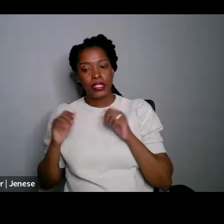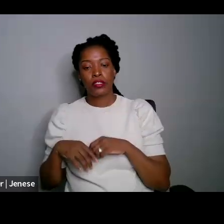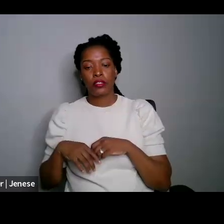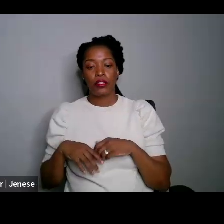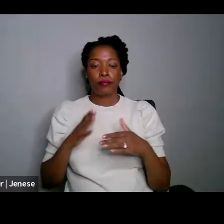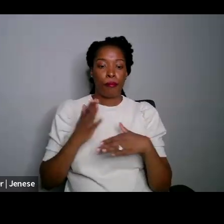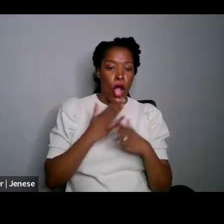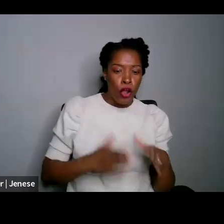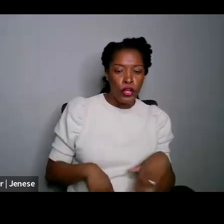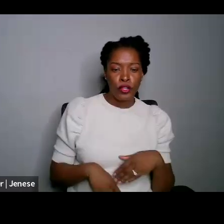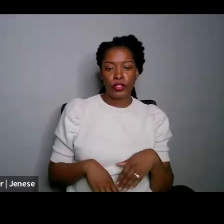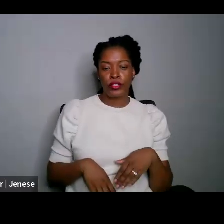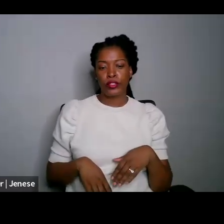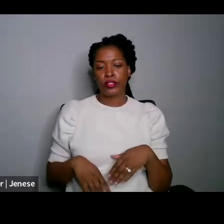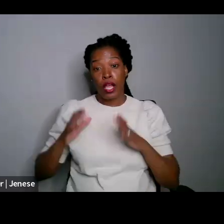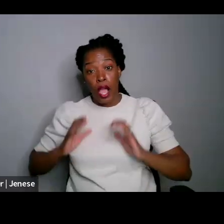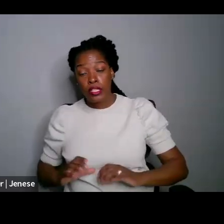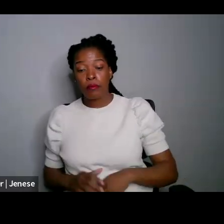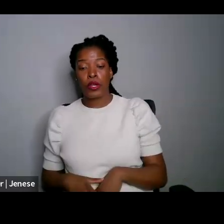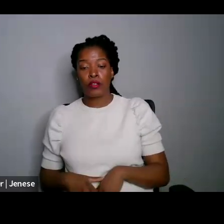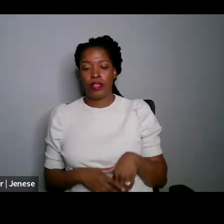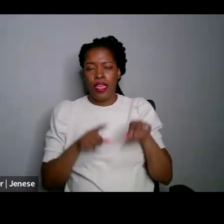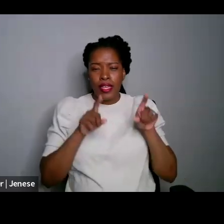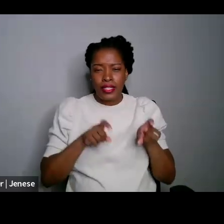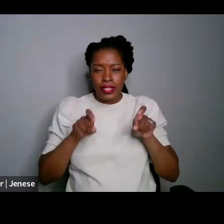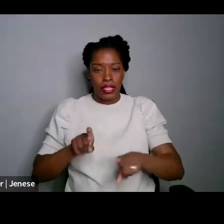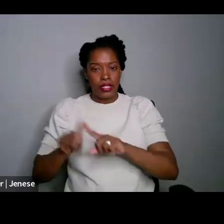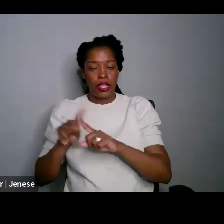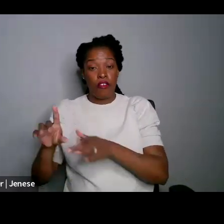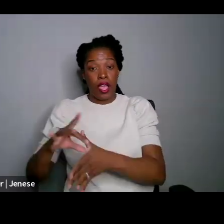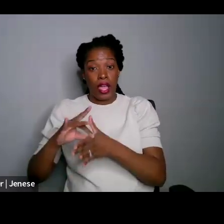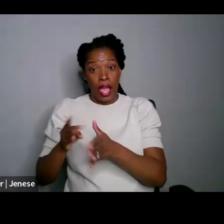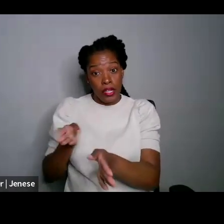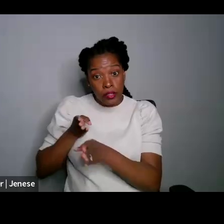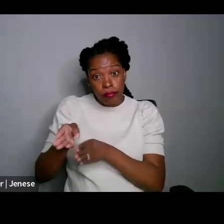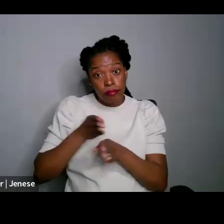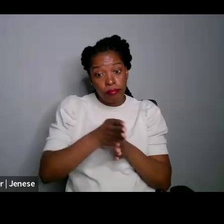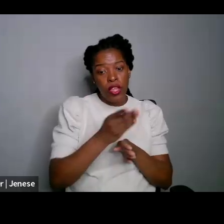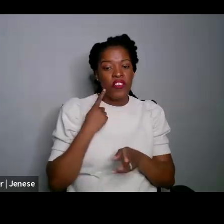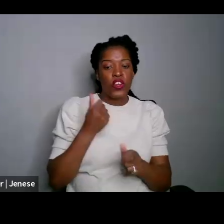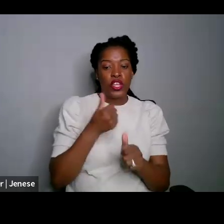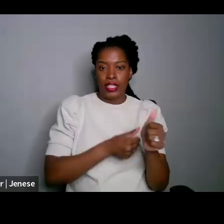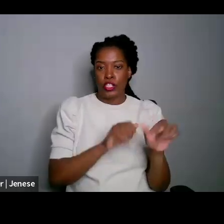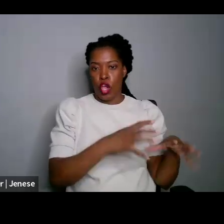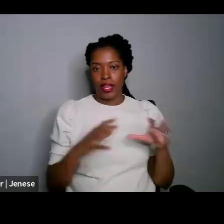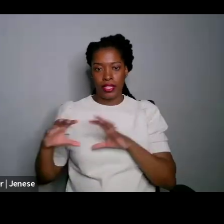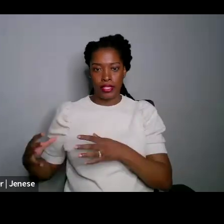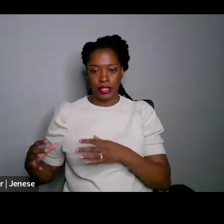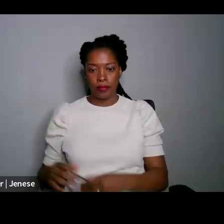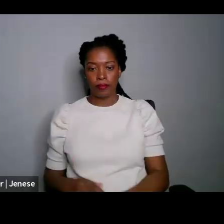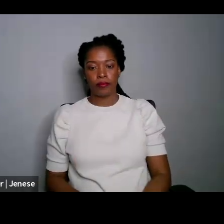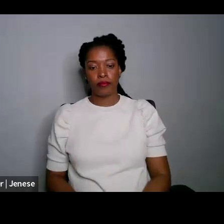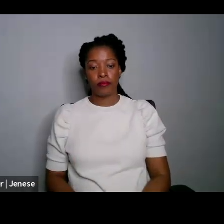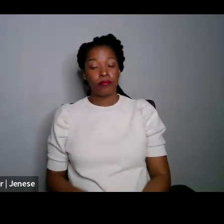audience. And remember that the number of followers that your business has doesn't